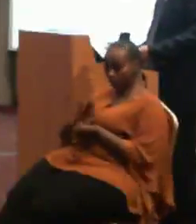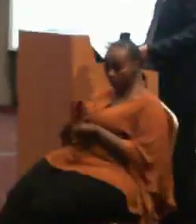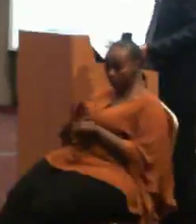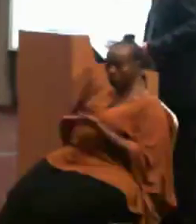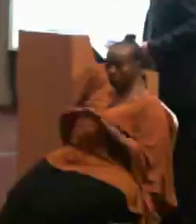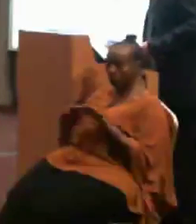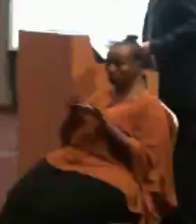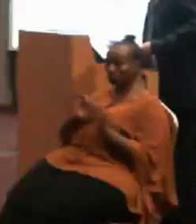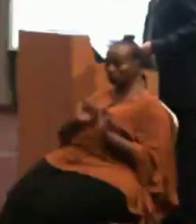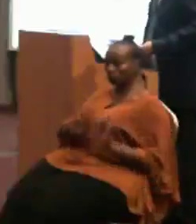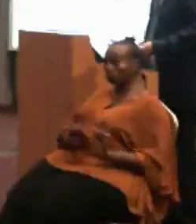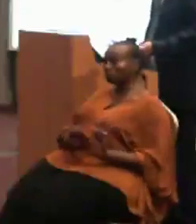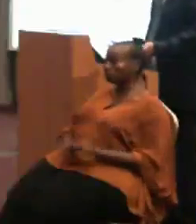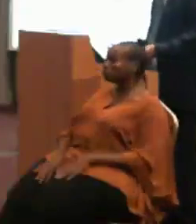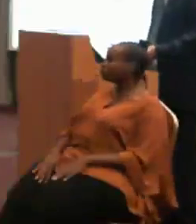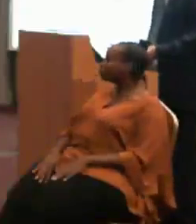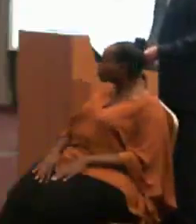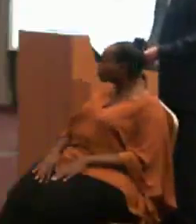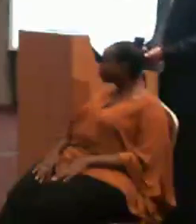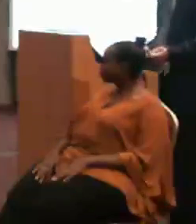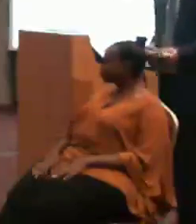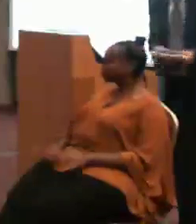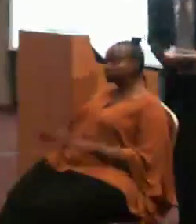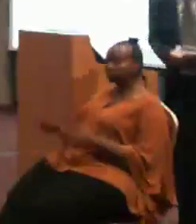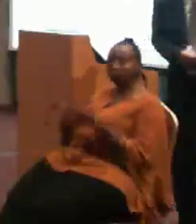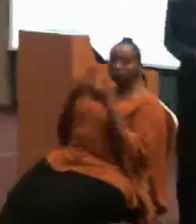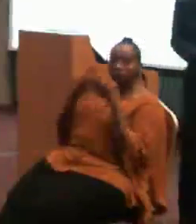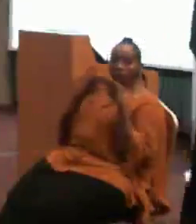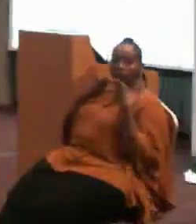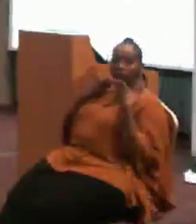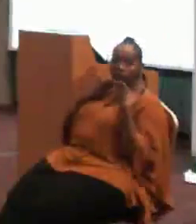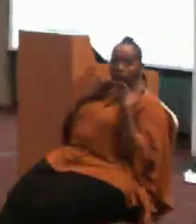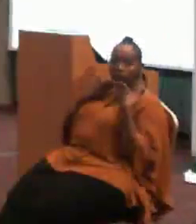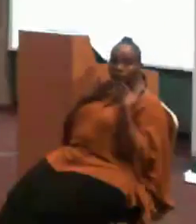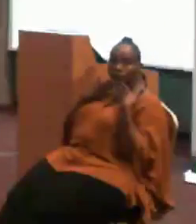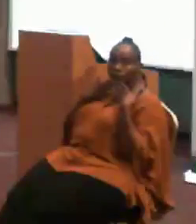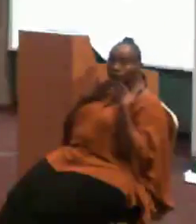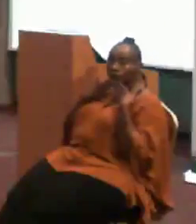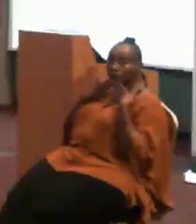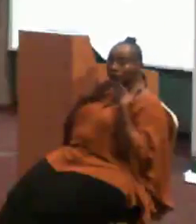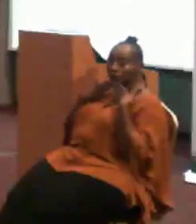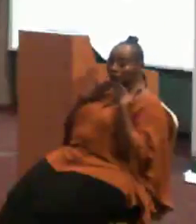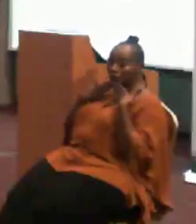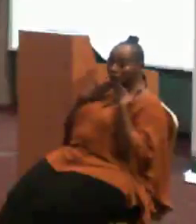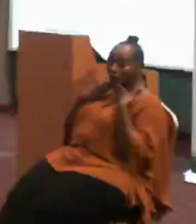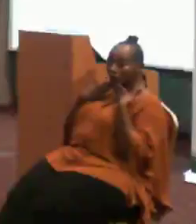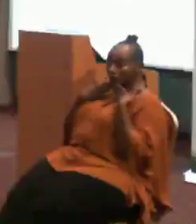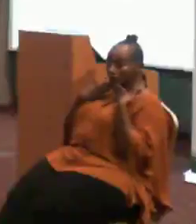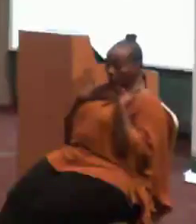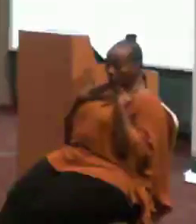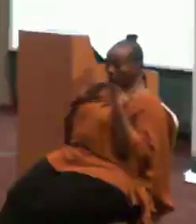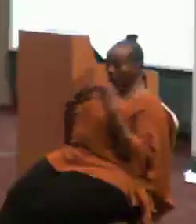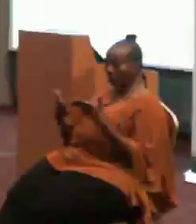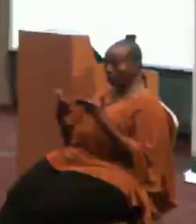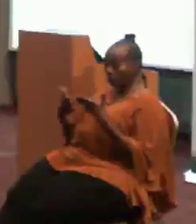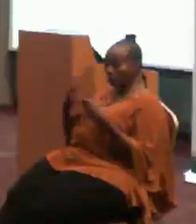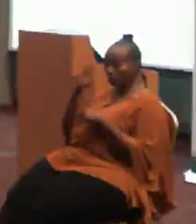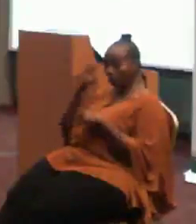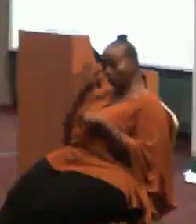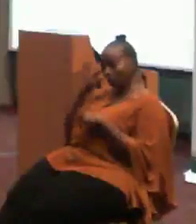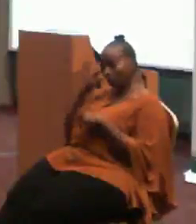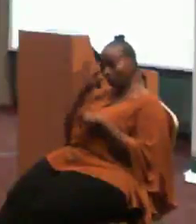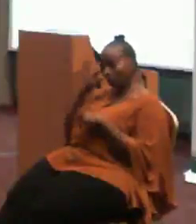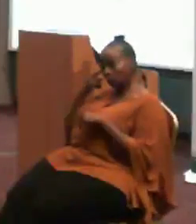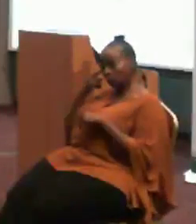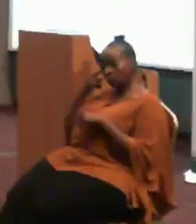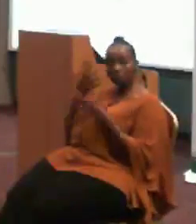application. Mr. Maurice? Yeah, thank you, Madam Chair. I think you probably covered the one, the first element I was going to